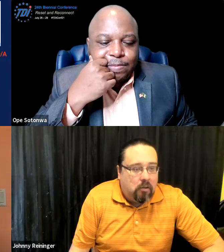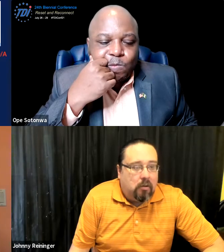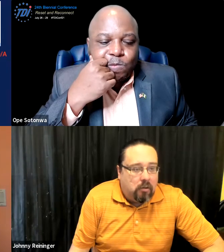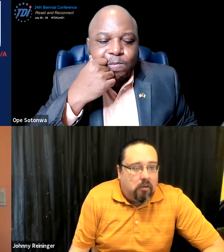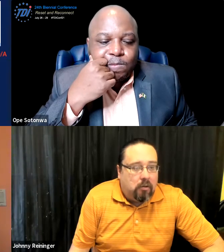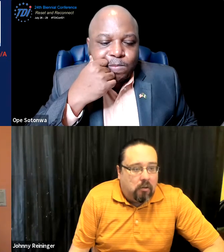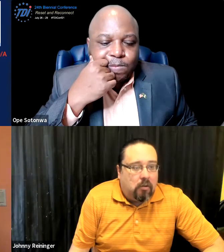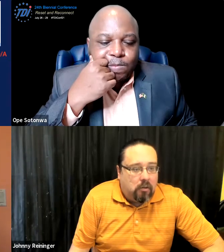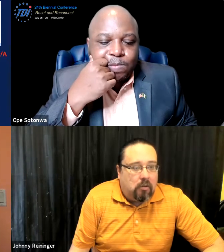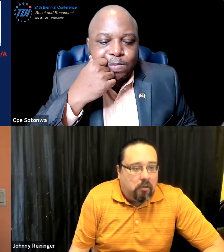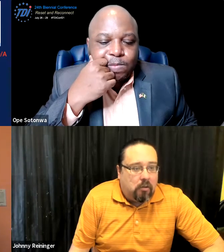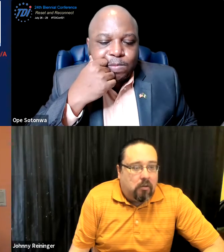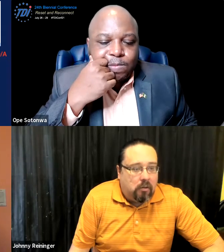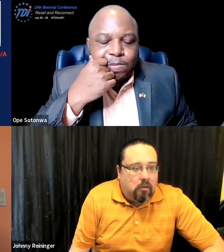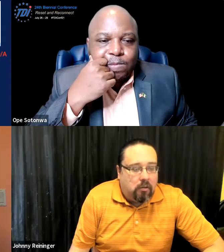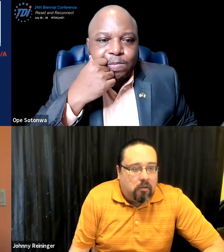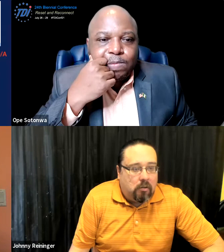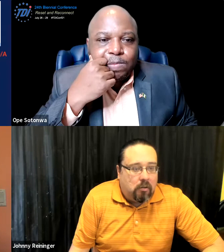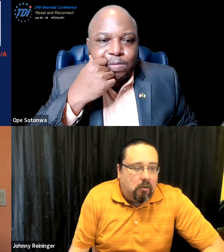of